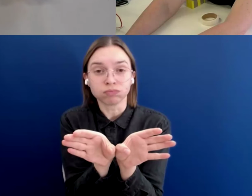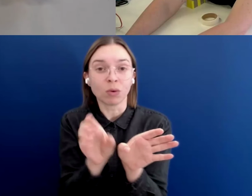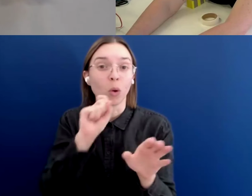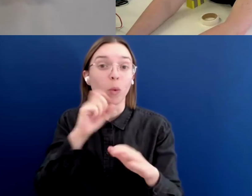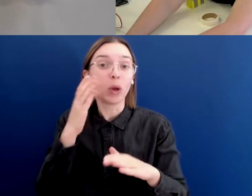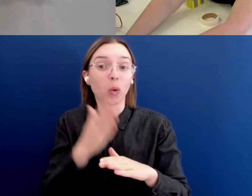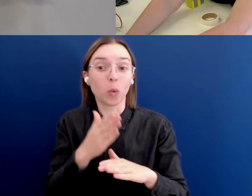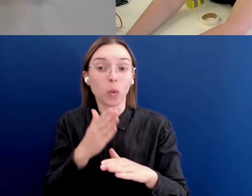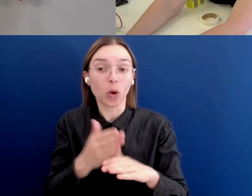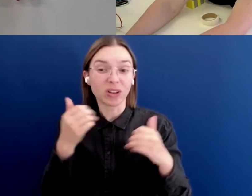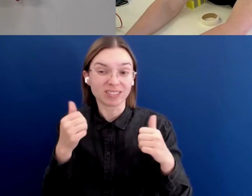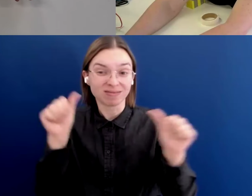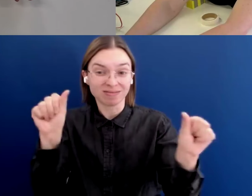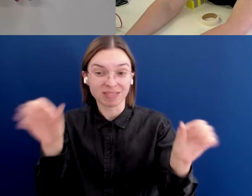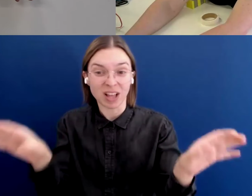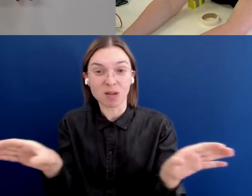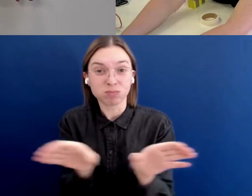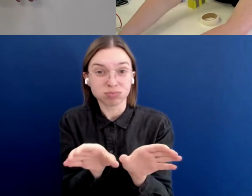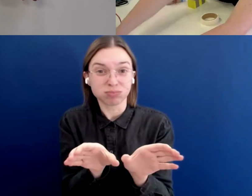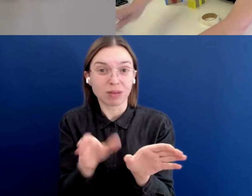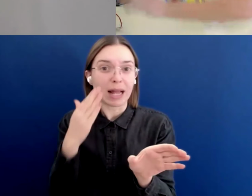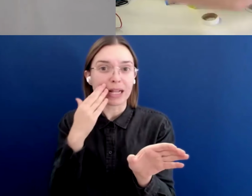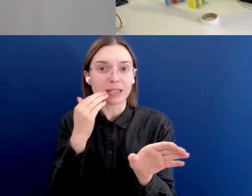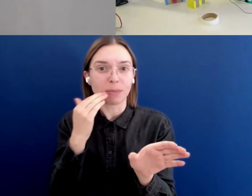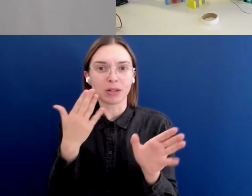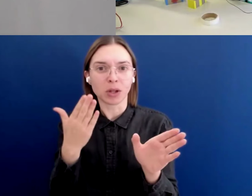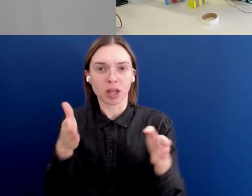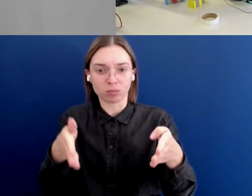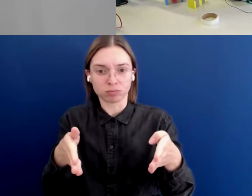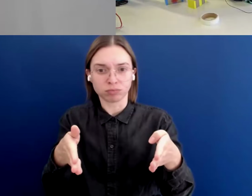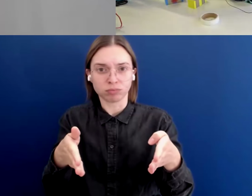work. Now, in your kit,